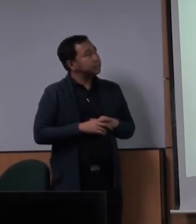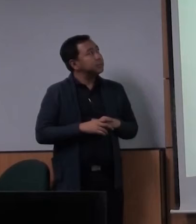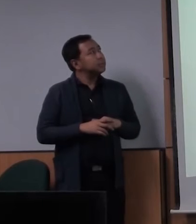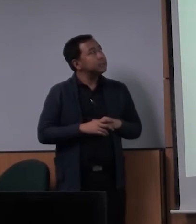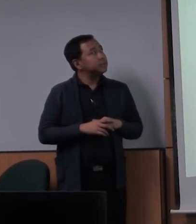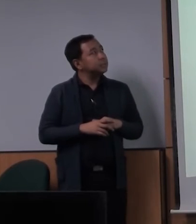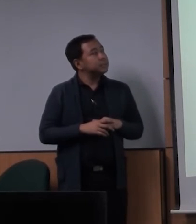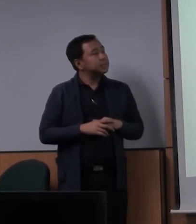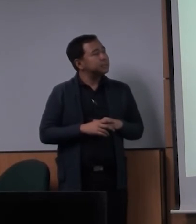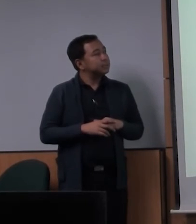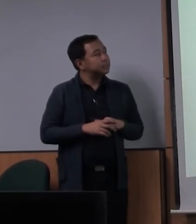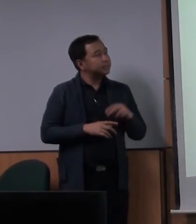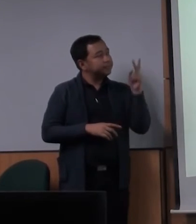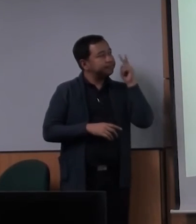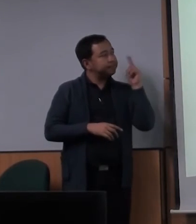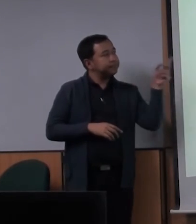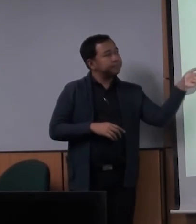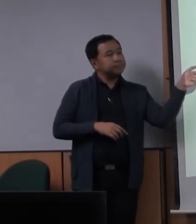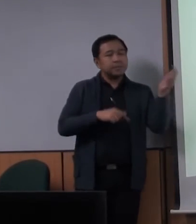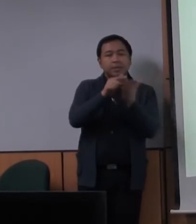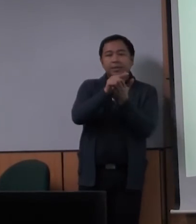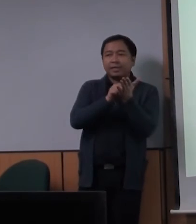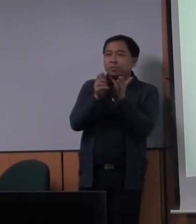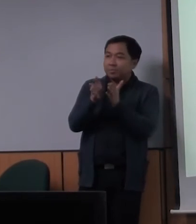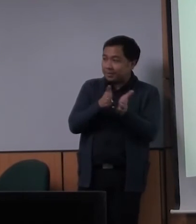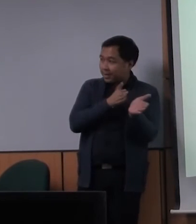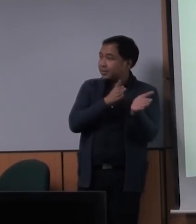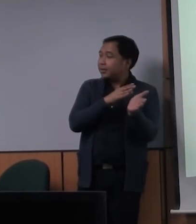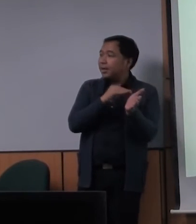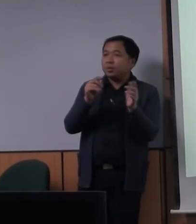Next. And these are the lesson plans and worksheets.